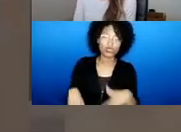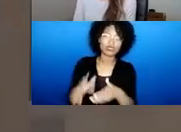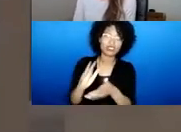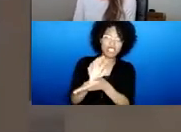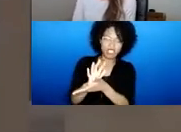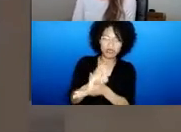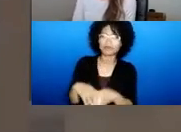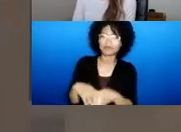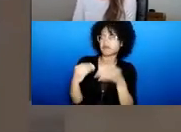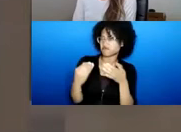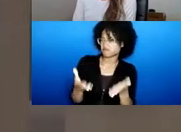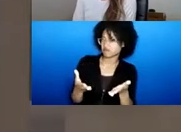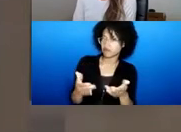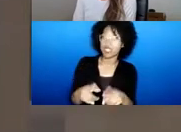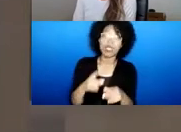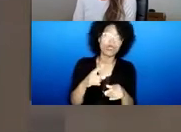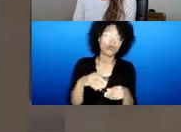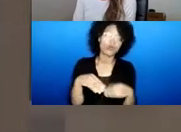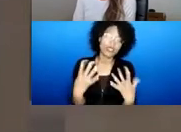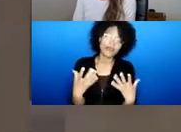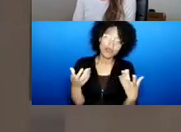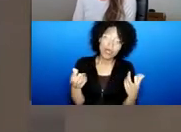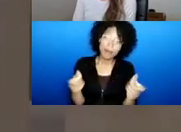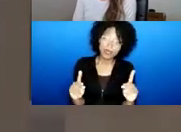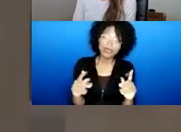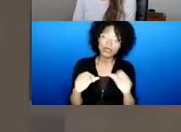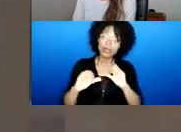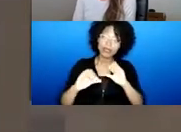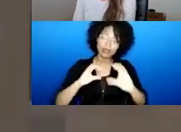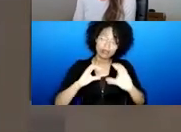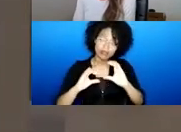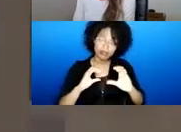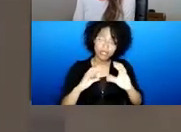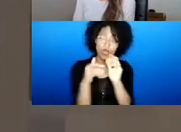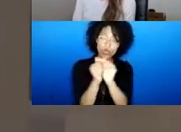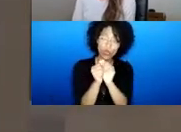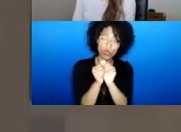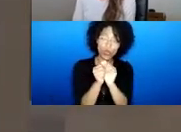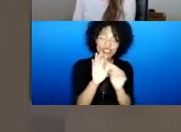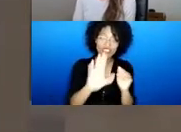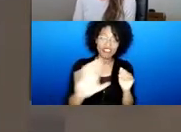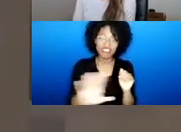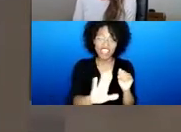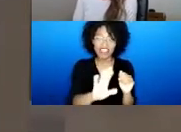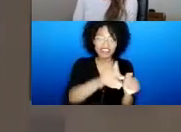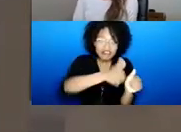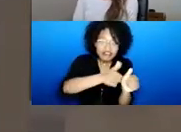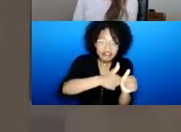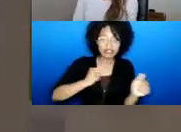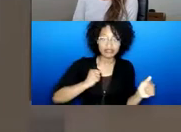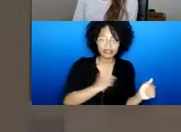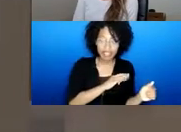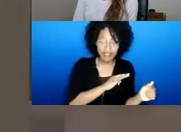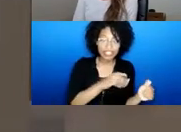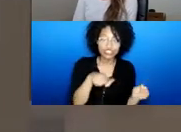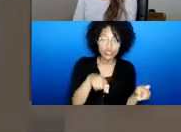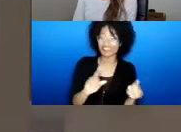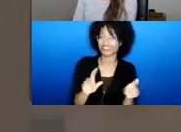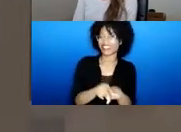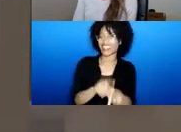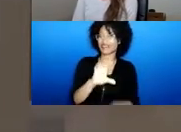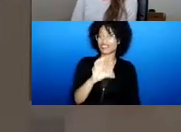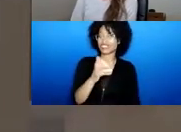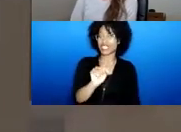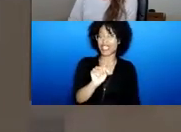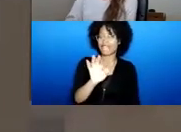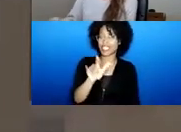you will have the opportunity to communicate with the exhibitor staff through the same chat feature that we went over